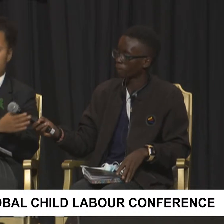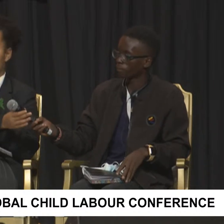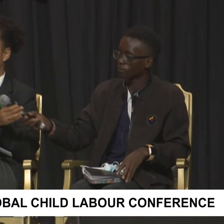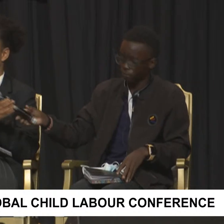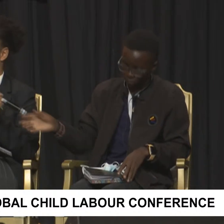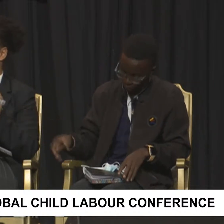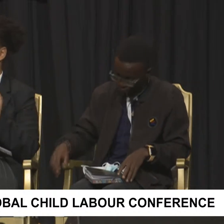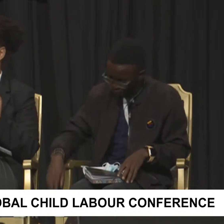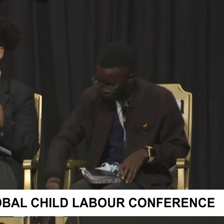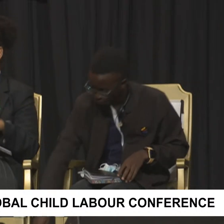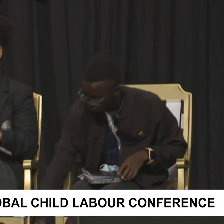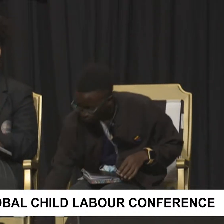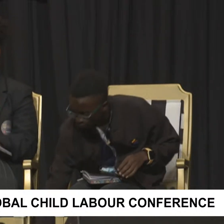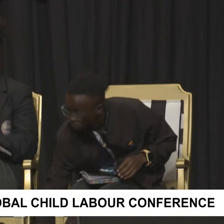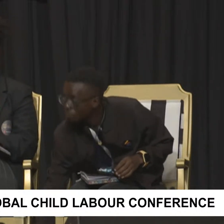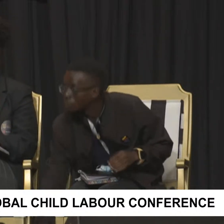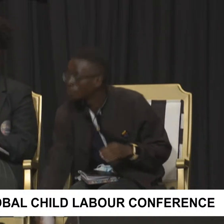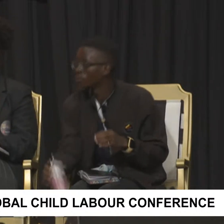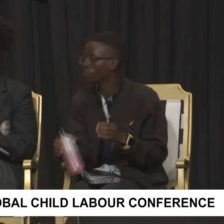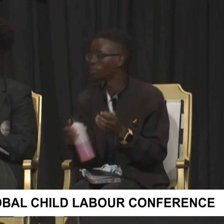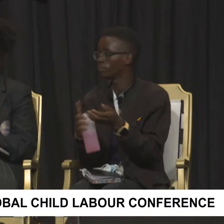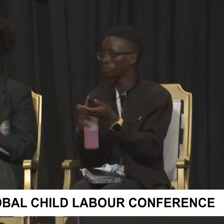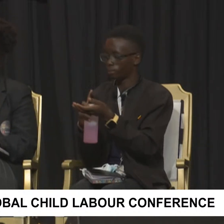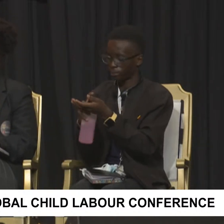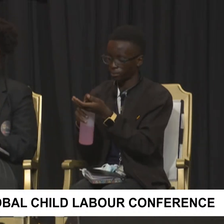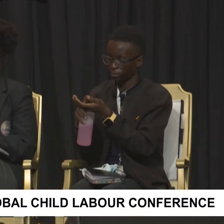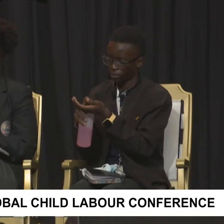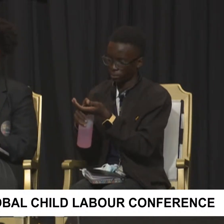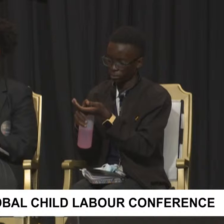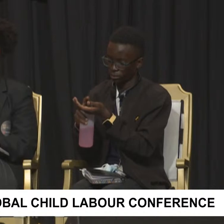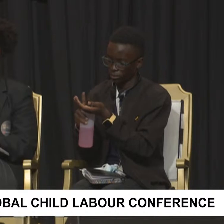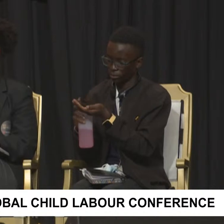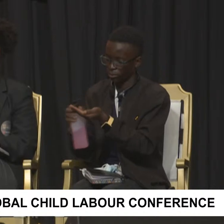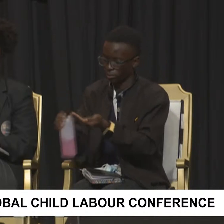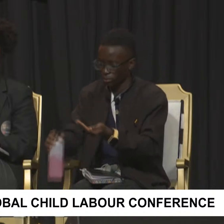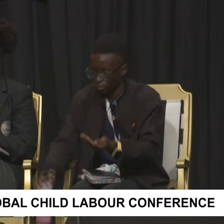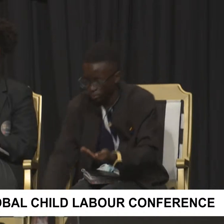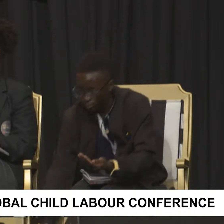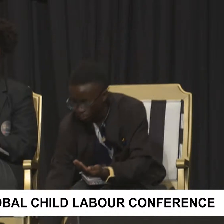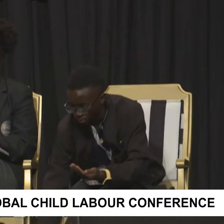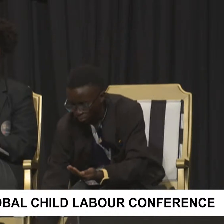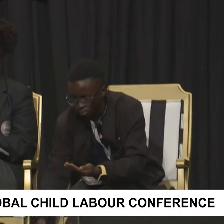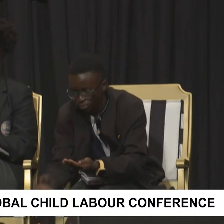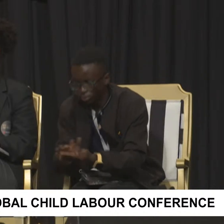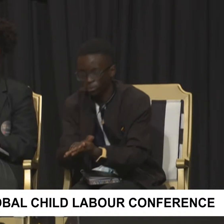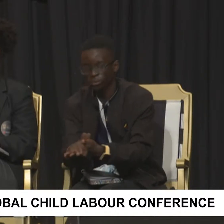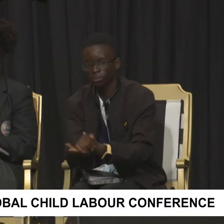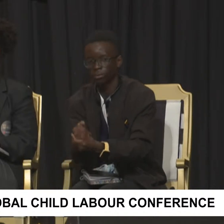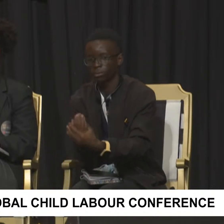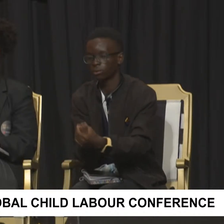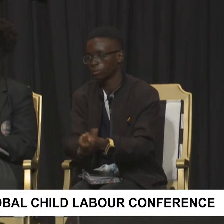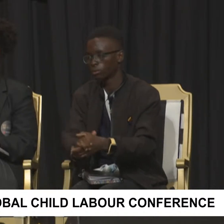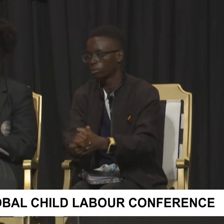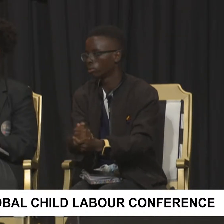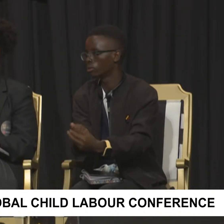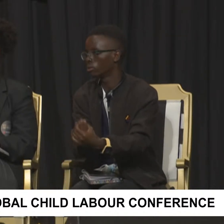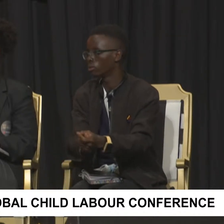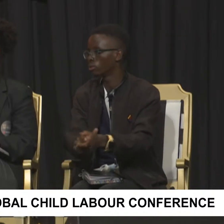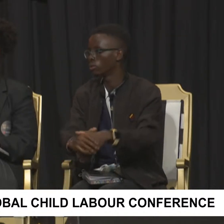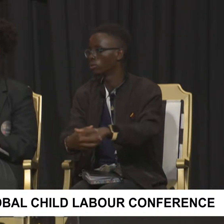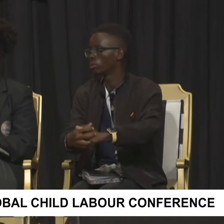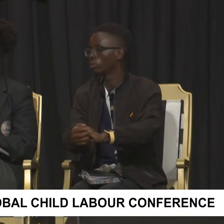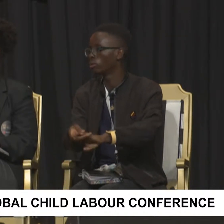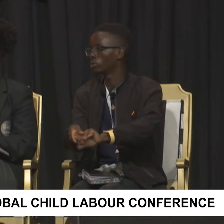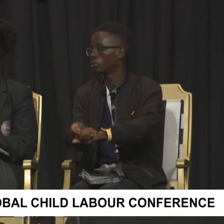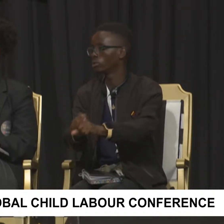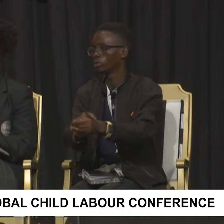All right, thank you so much. Thank you so much, Kabo, for your contribution to that question. I